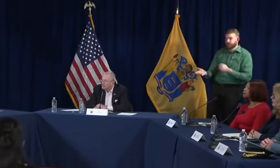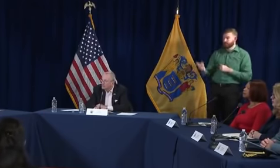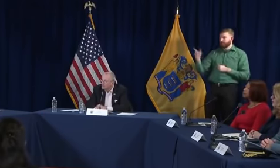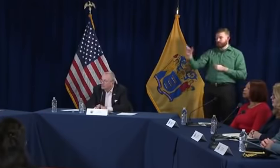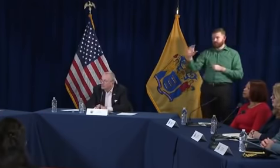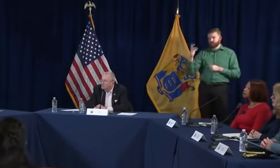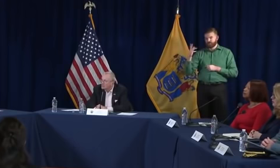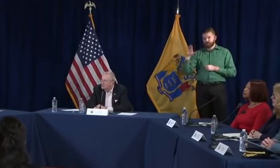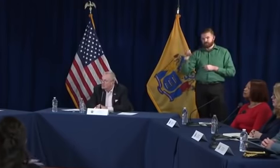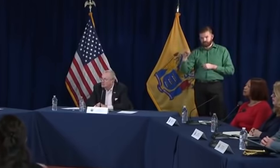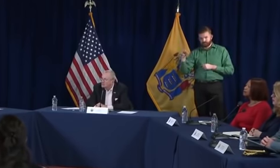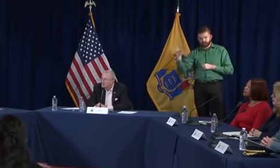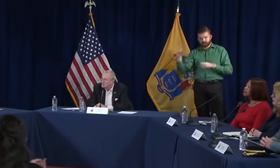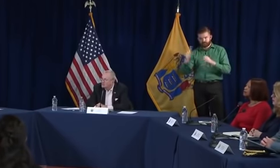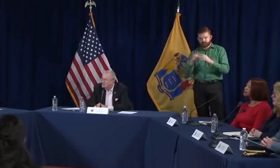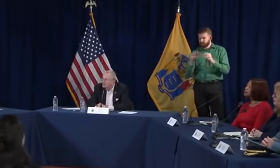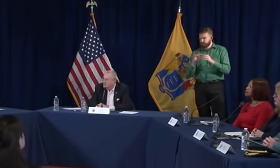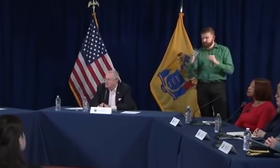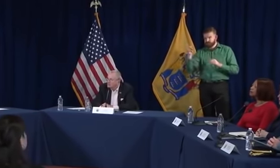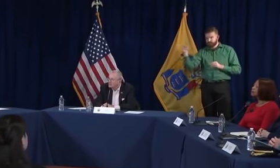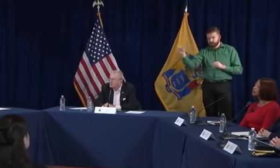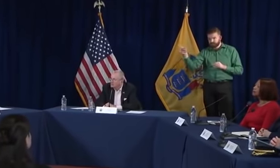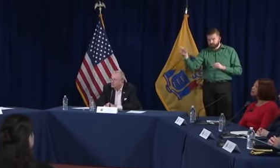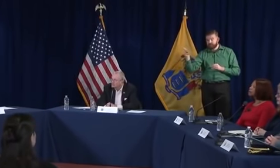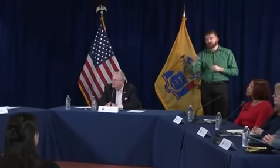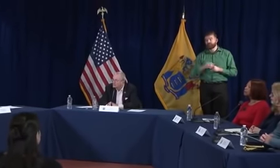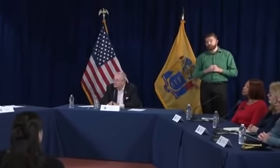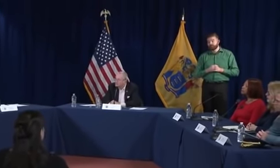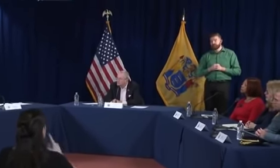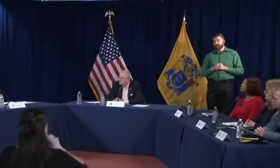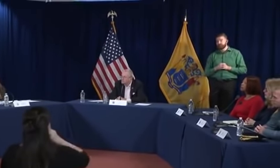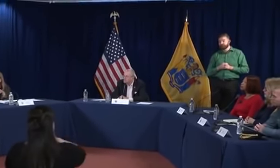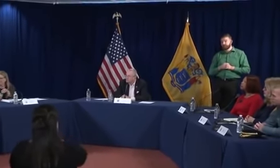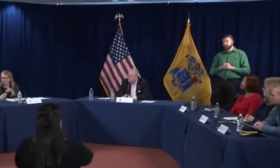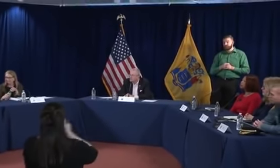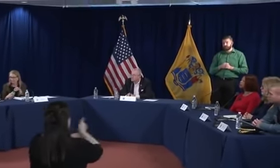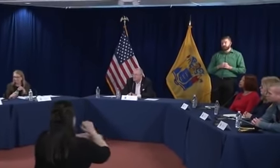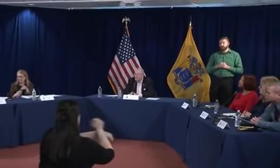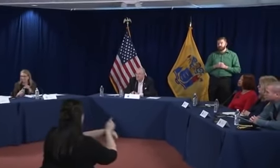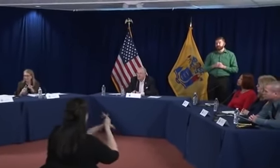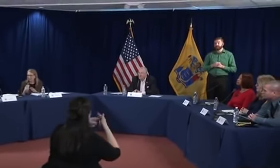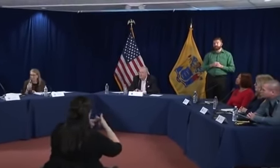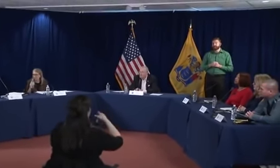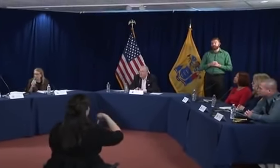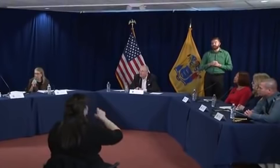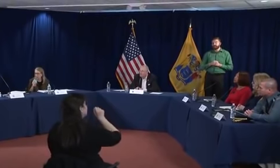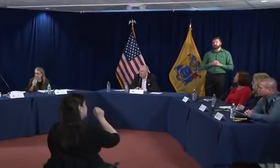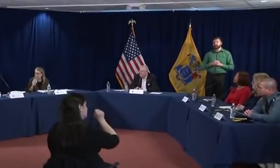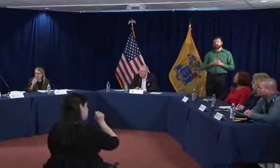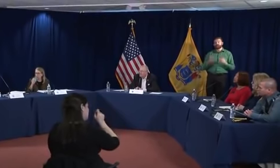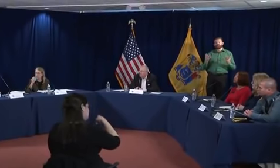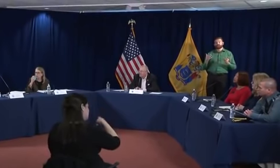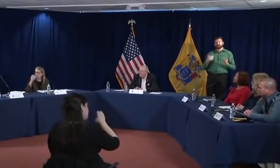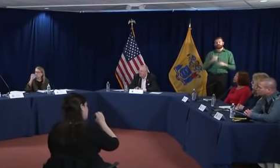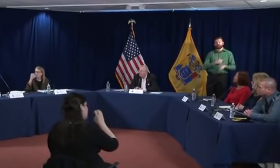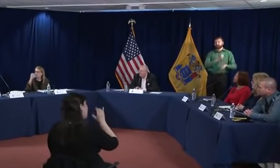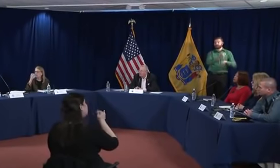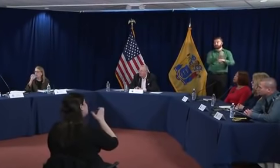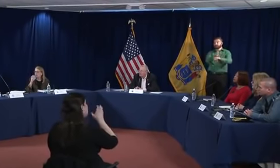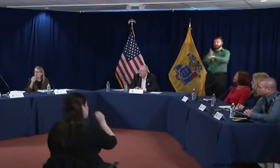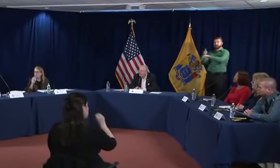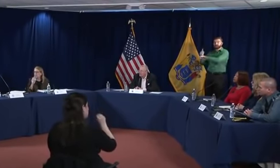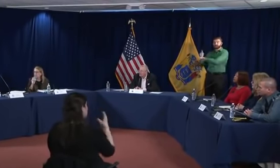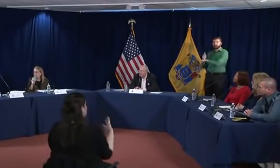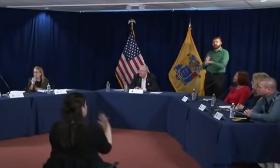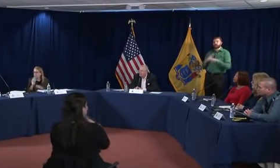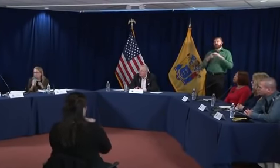questions. I think the point of clarification is that these sites are specimen collection sites. These are locations where individuals who are